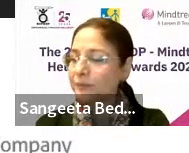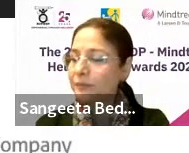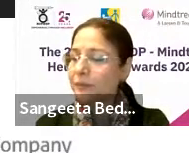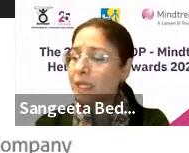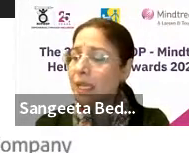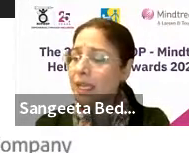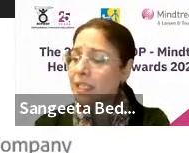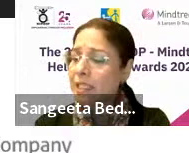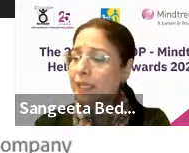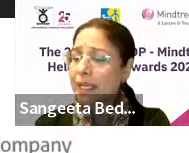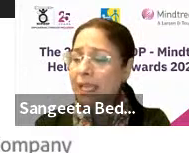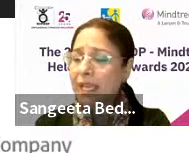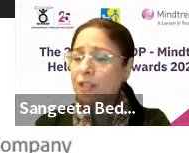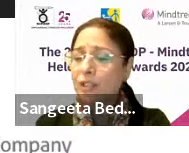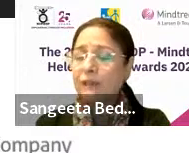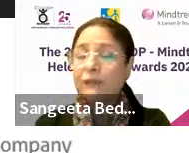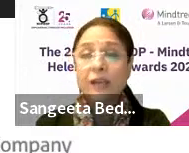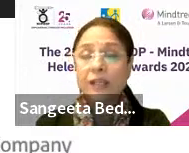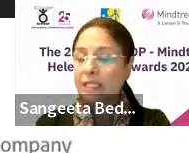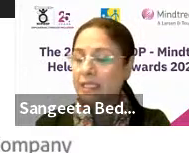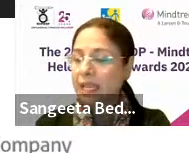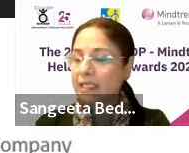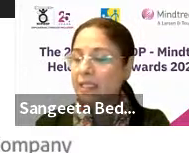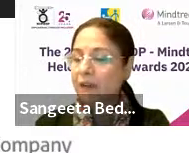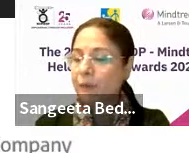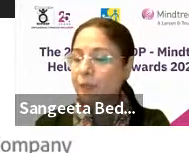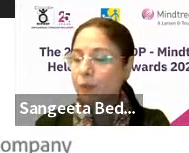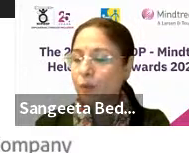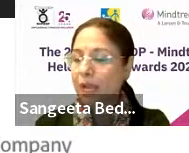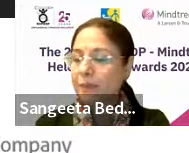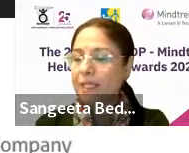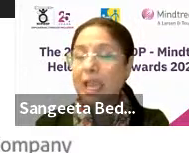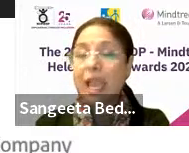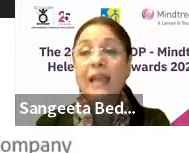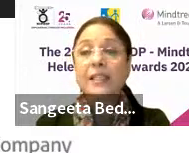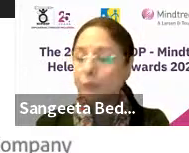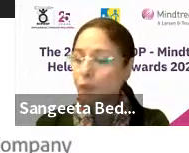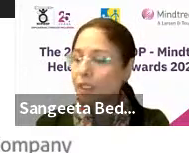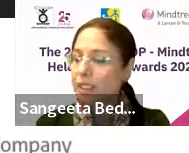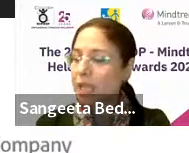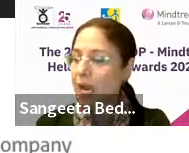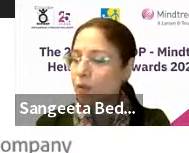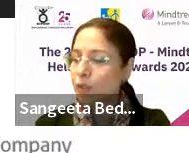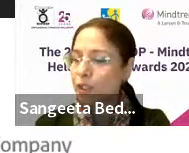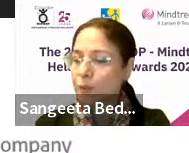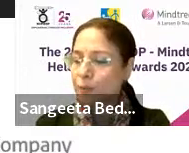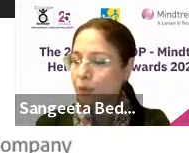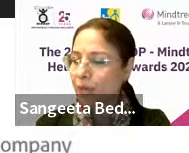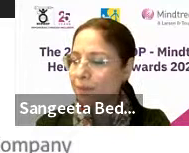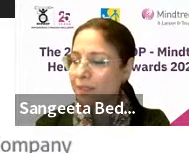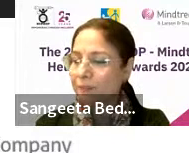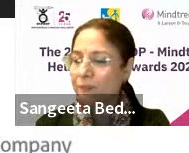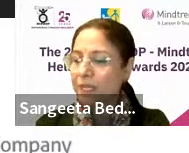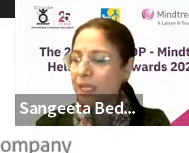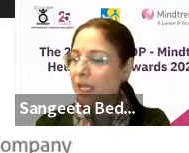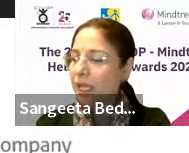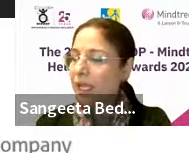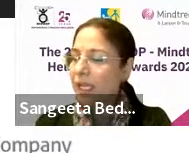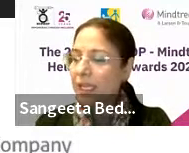care. He has been engaged in various state government programs and community outreach